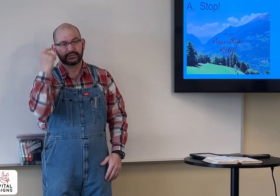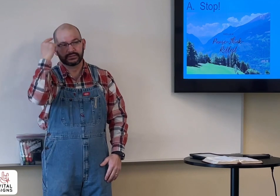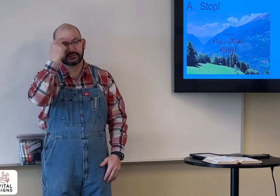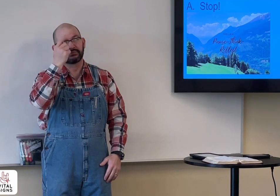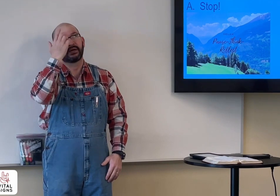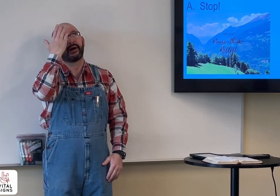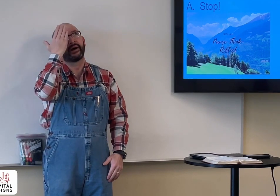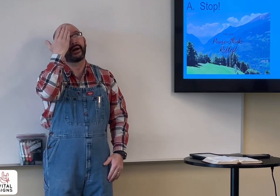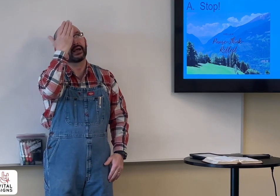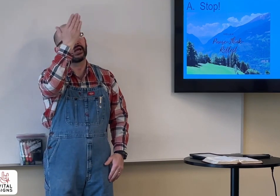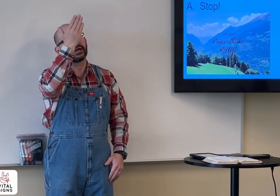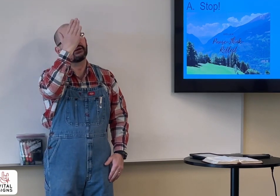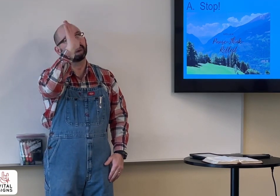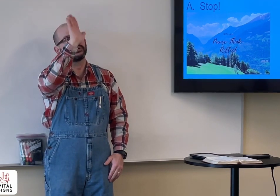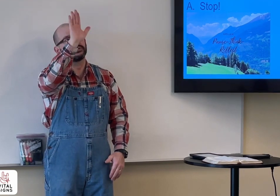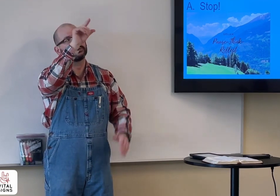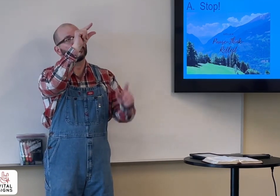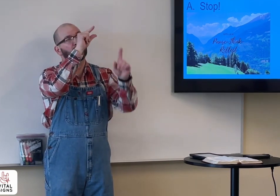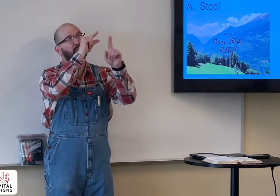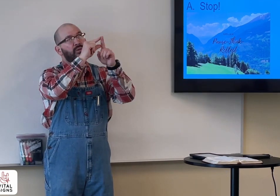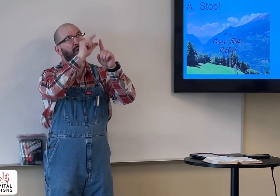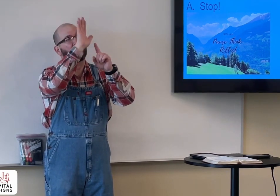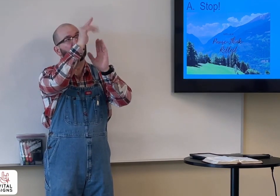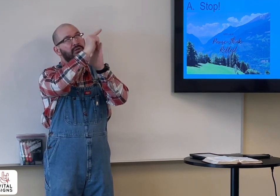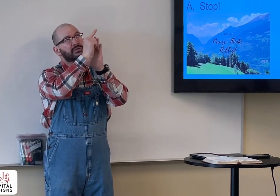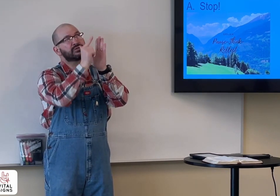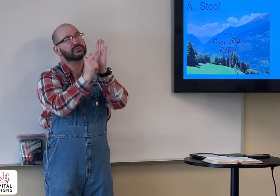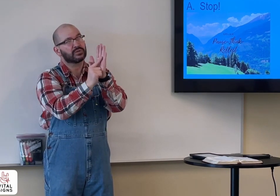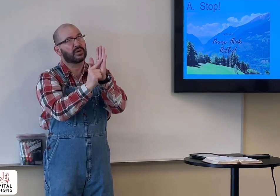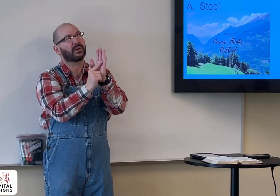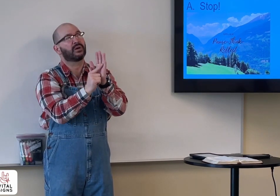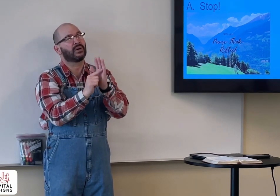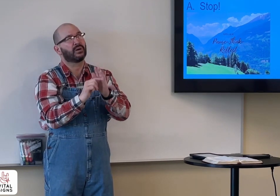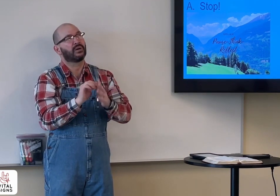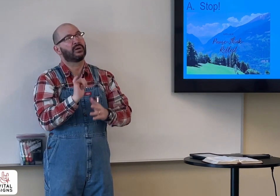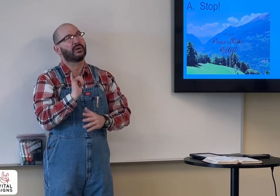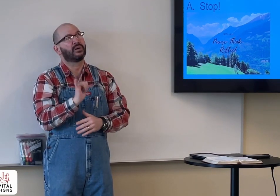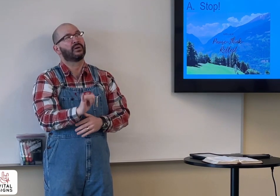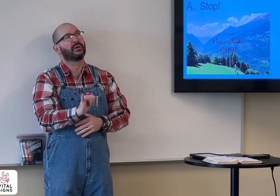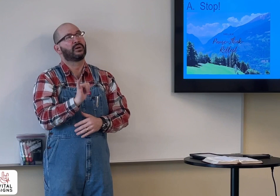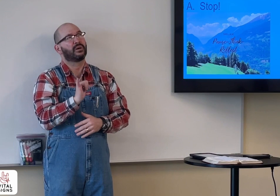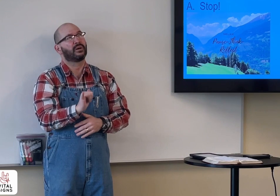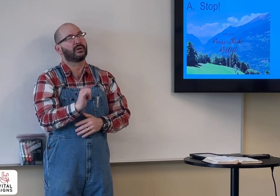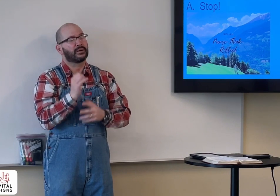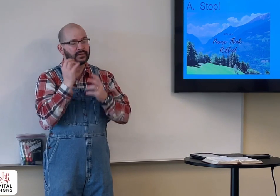Meditate. It means to think about his word, his law. Say,